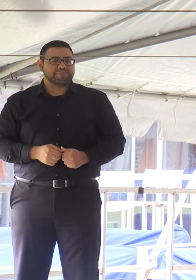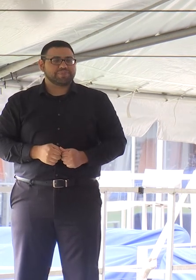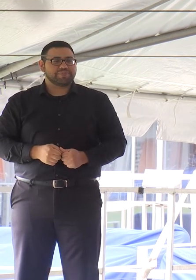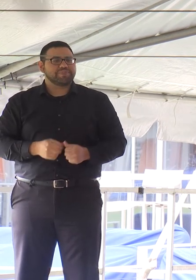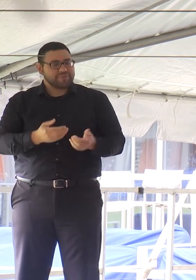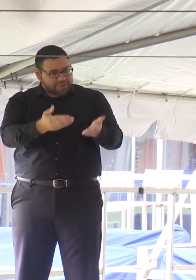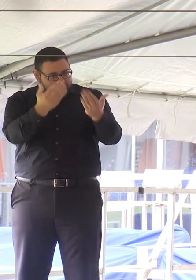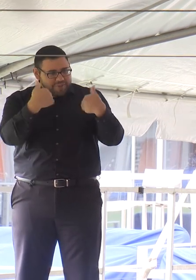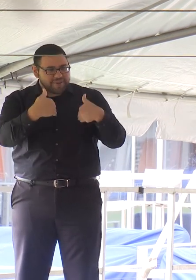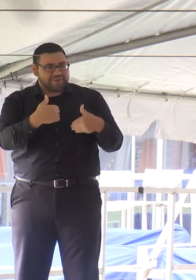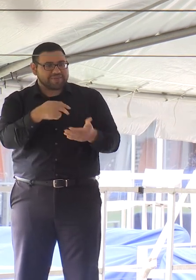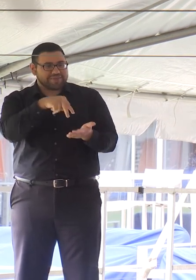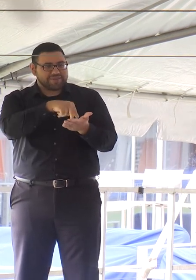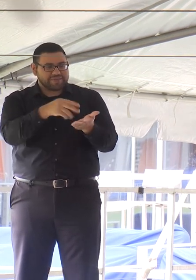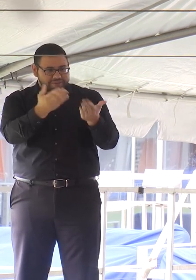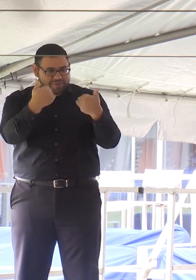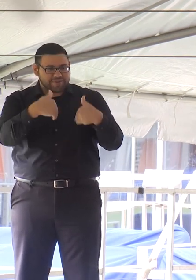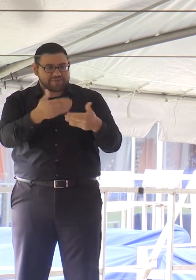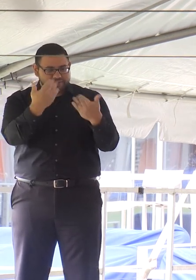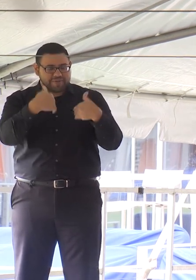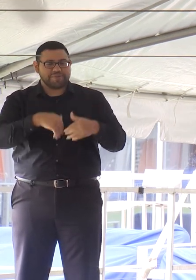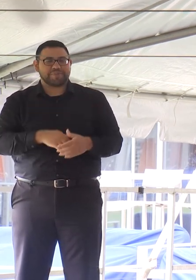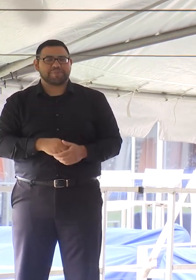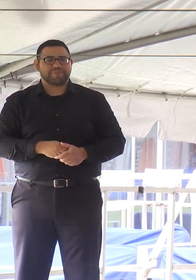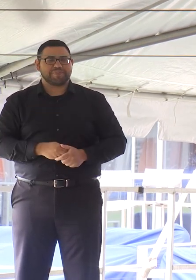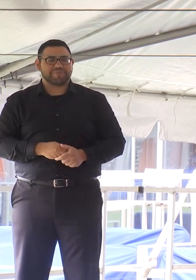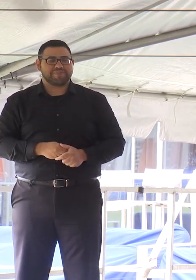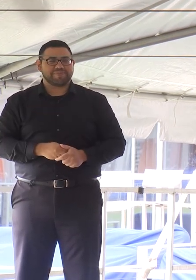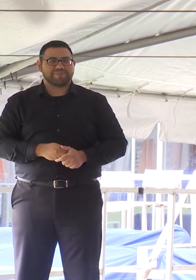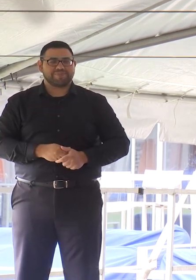Get up here. Come on.